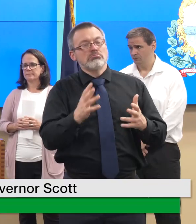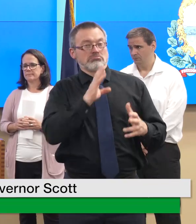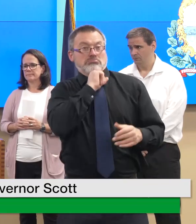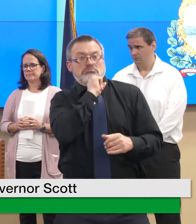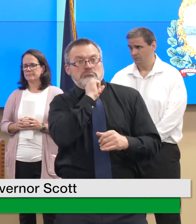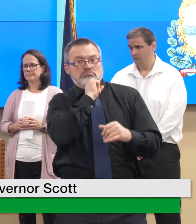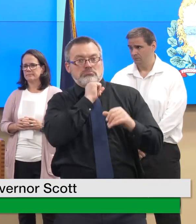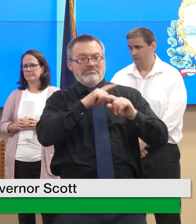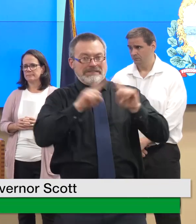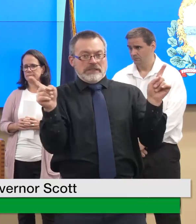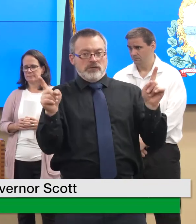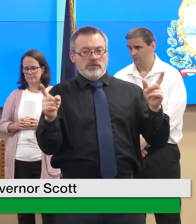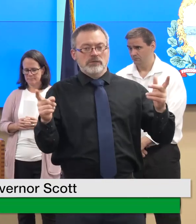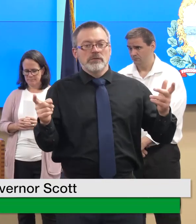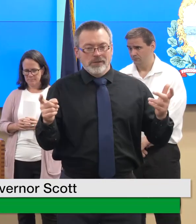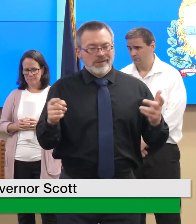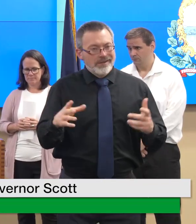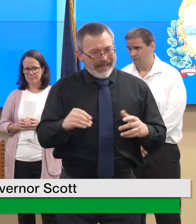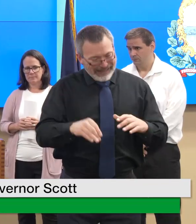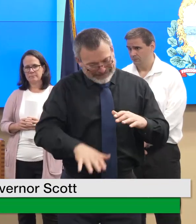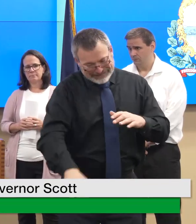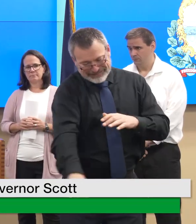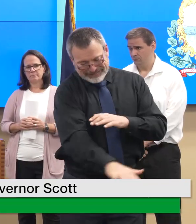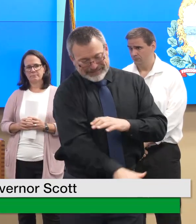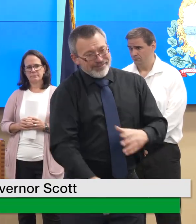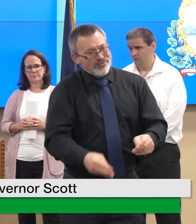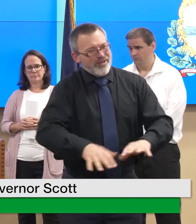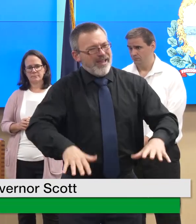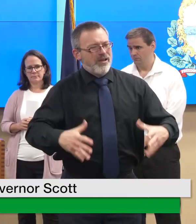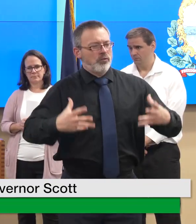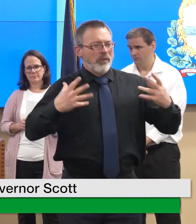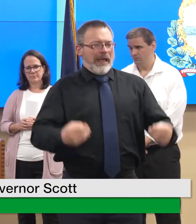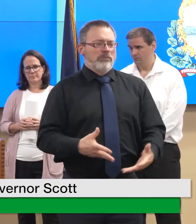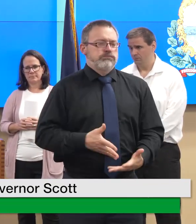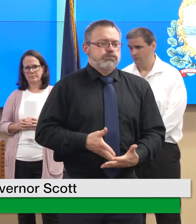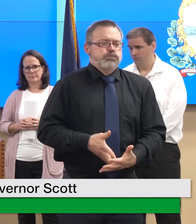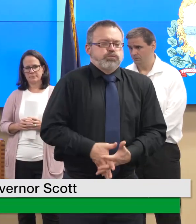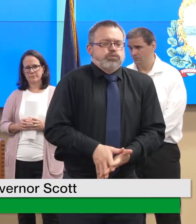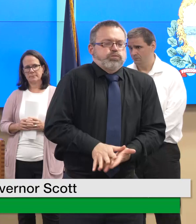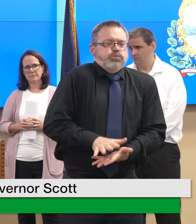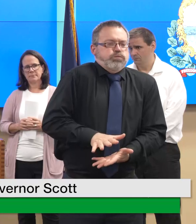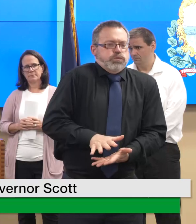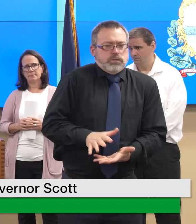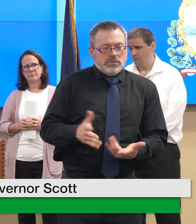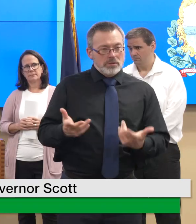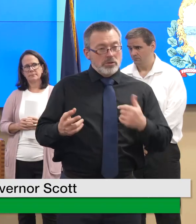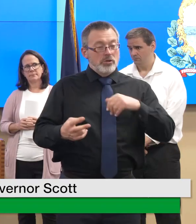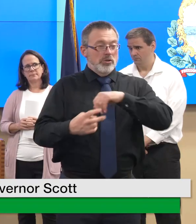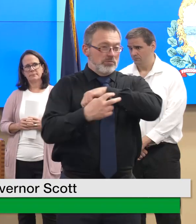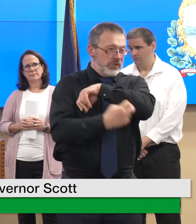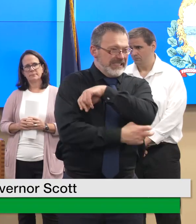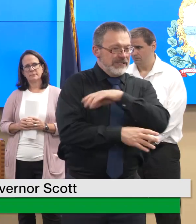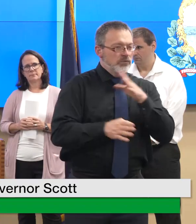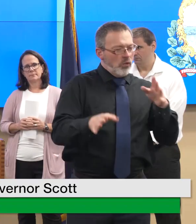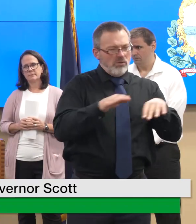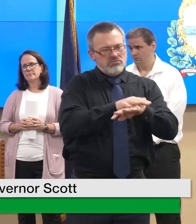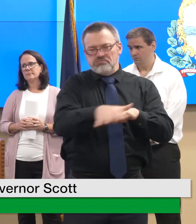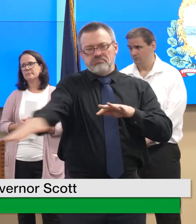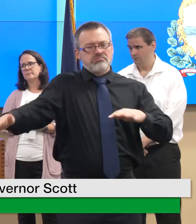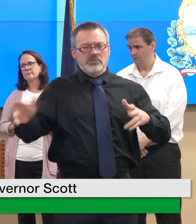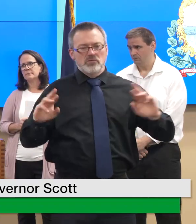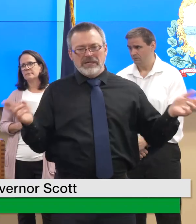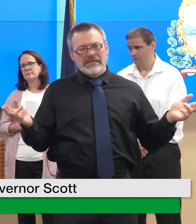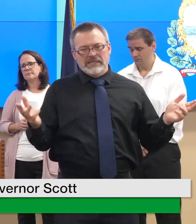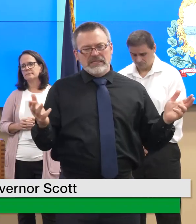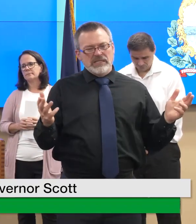saturated soils and already damaged infrastructure, this just adds insult to injury,